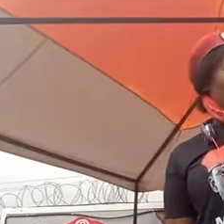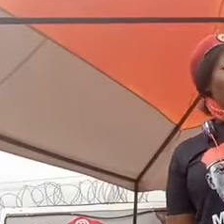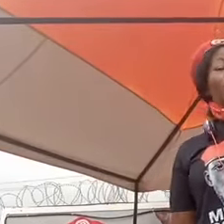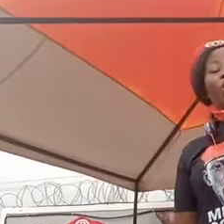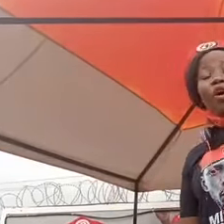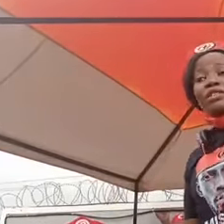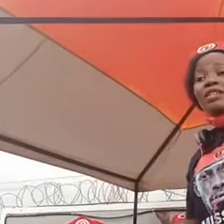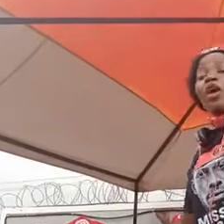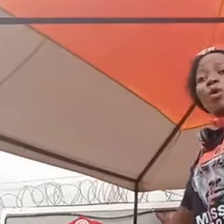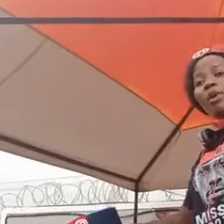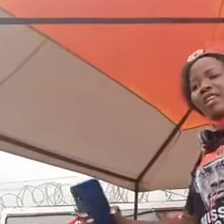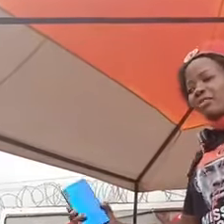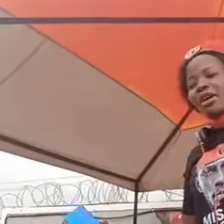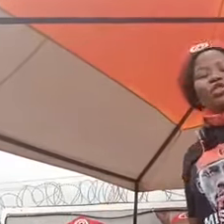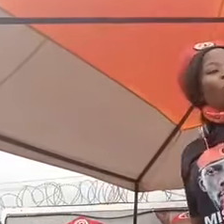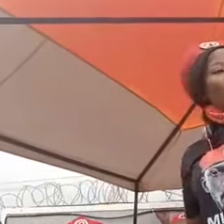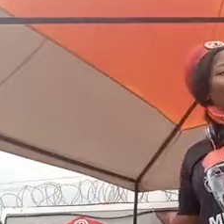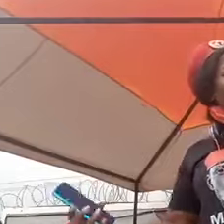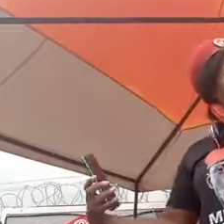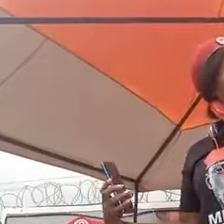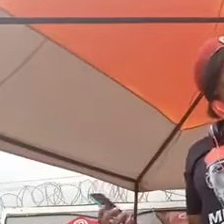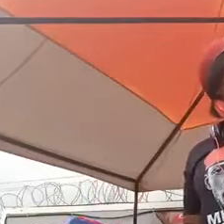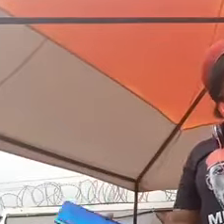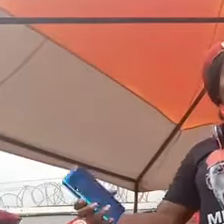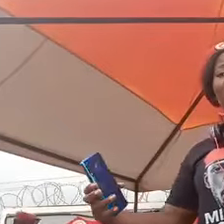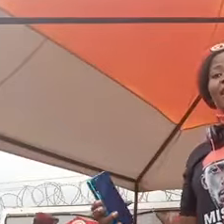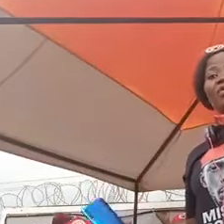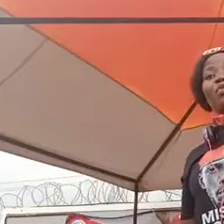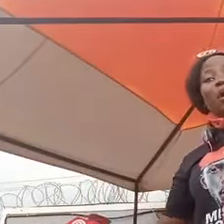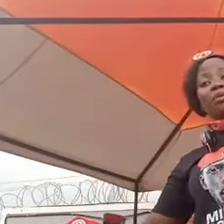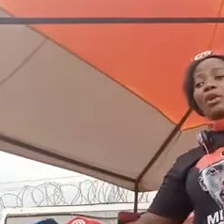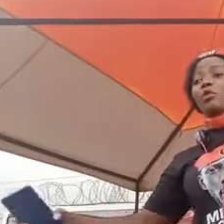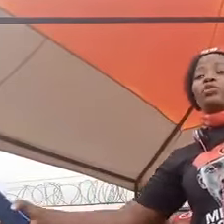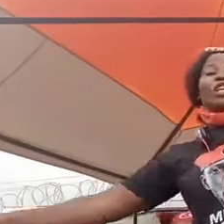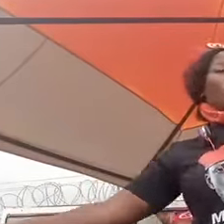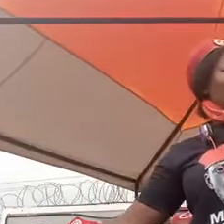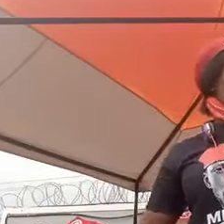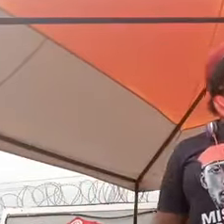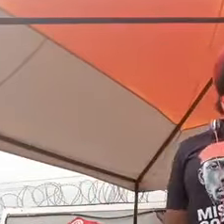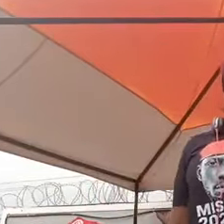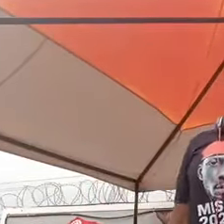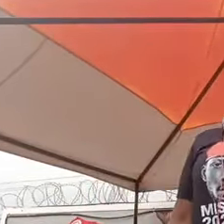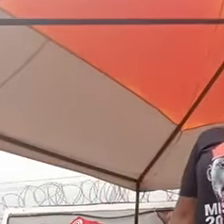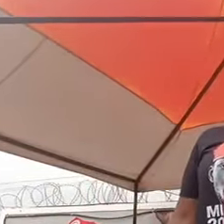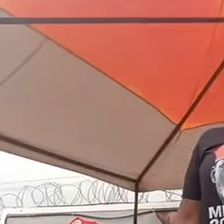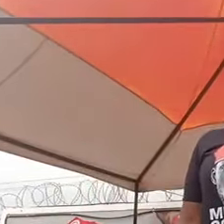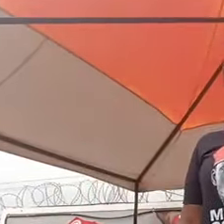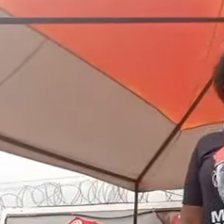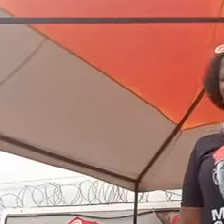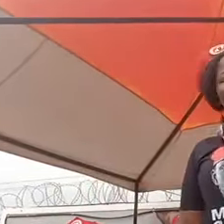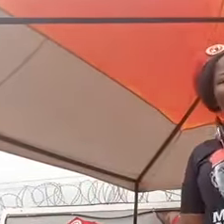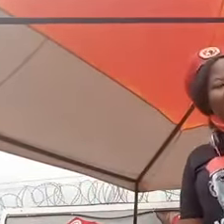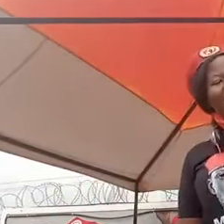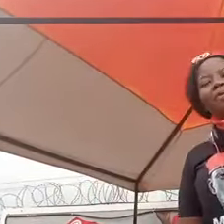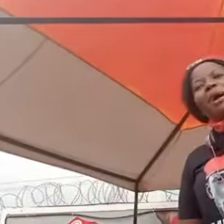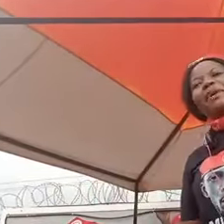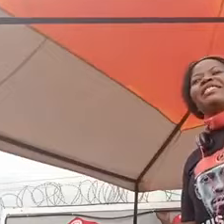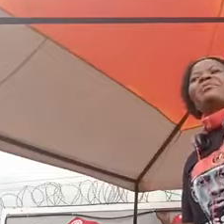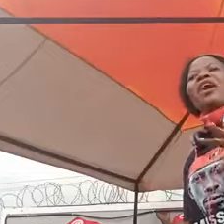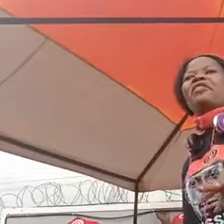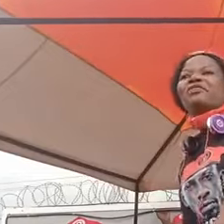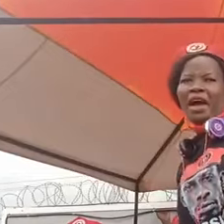Seku. Because Omkazi Rachobo Mwambula, Mugazo Nazaina, no Mwambula, no take care of Gunekune Kuveda, Mwagara